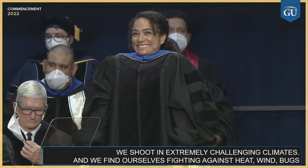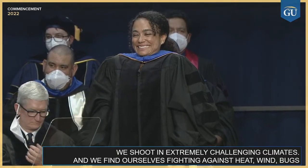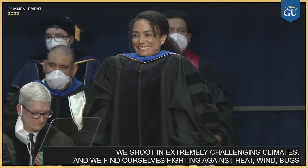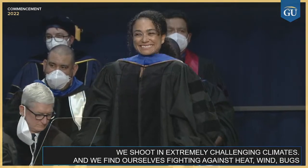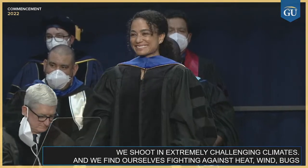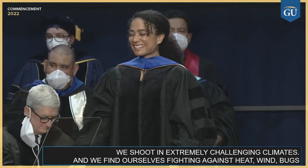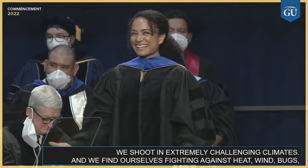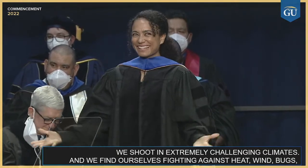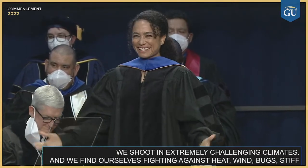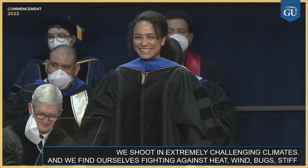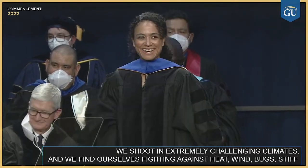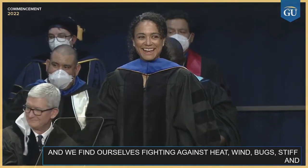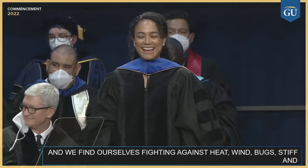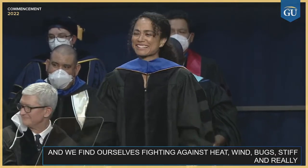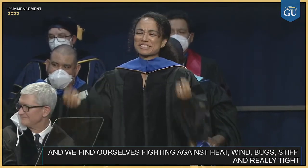zip up and get comfortable in.